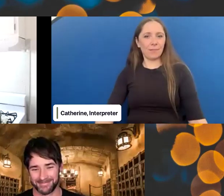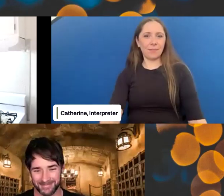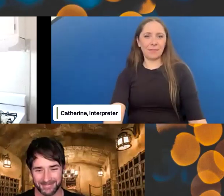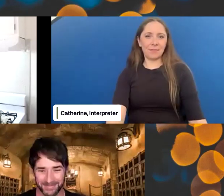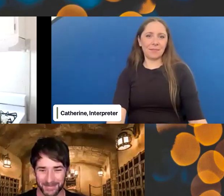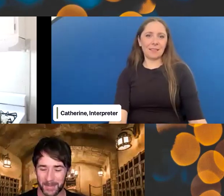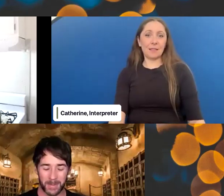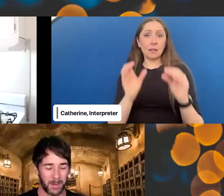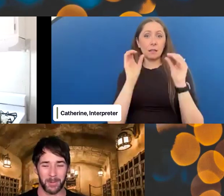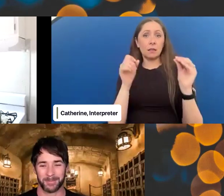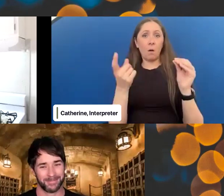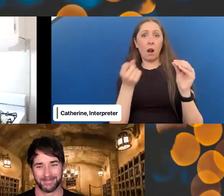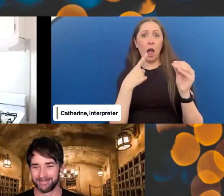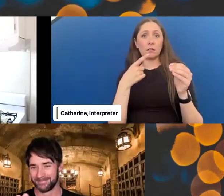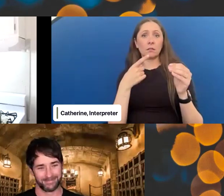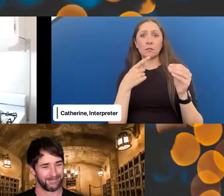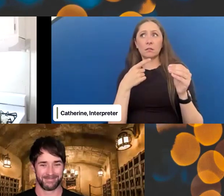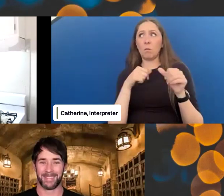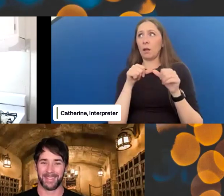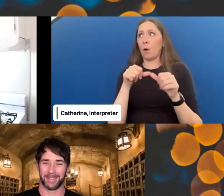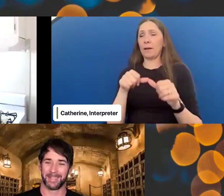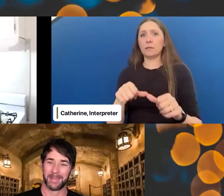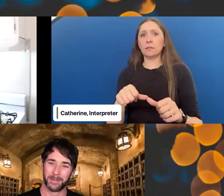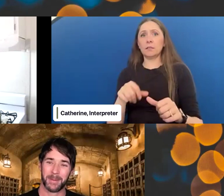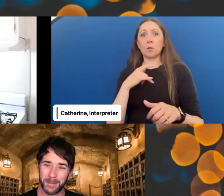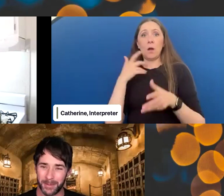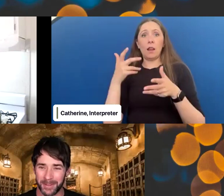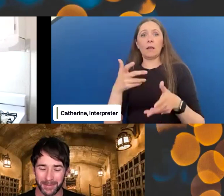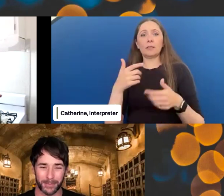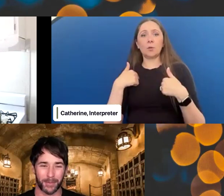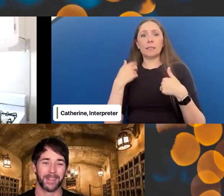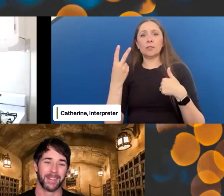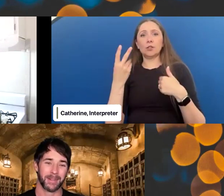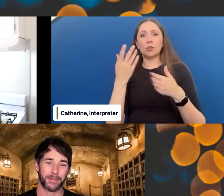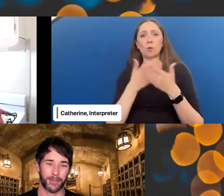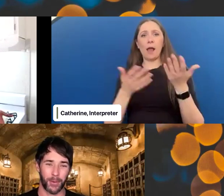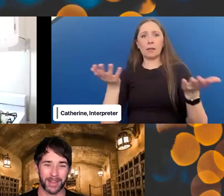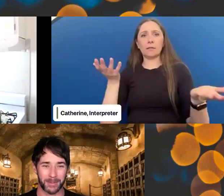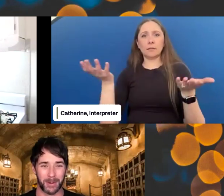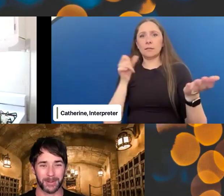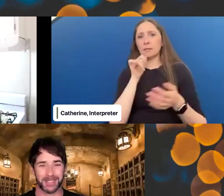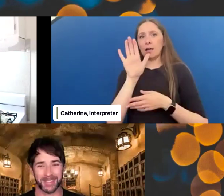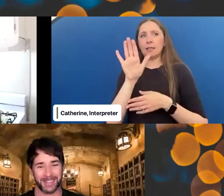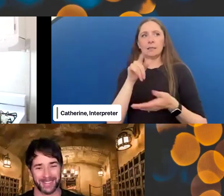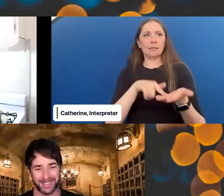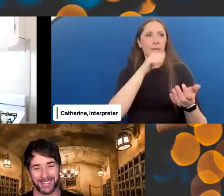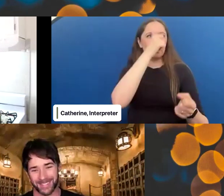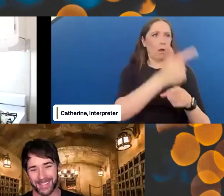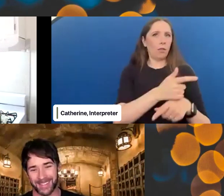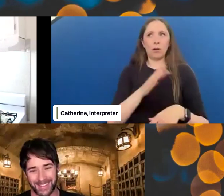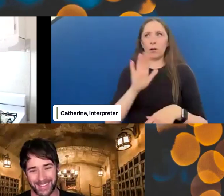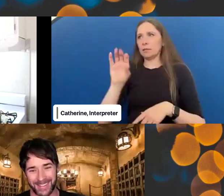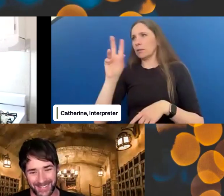And no one asked questions, and we just kept moving on. So Roach has 2 hands that are not his, like one someone else's hand.